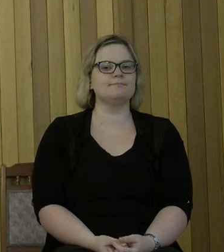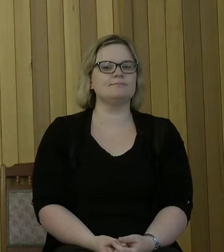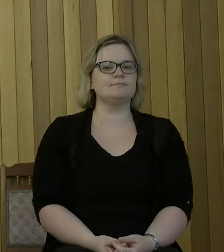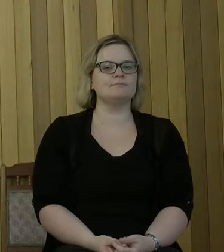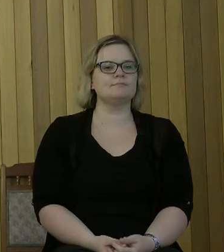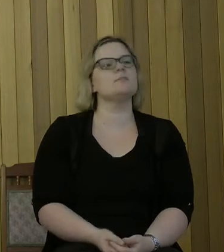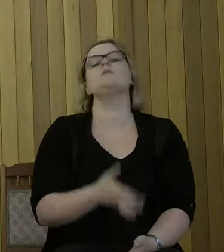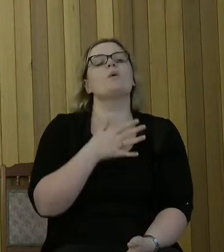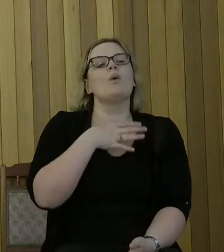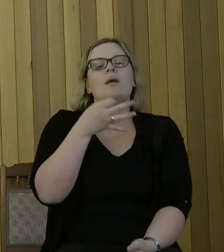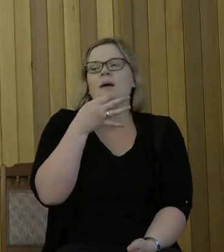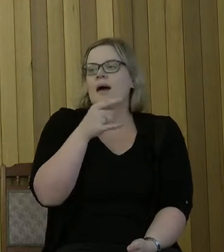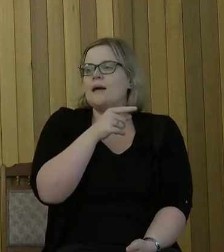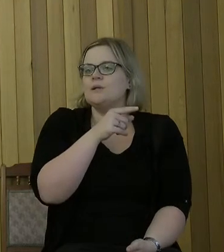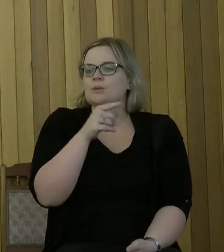So let me ask you this question.